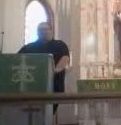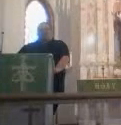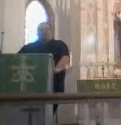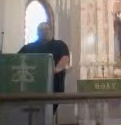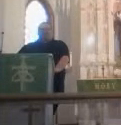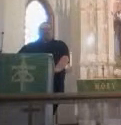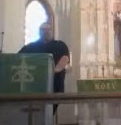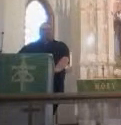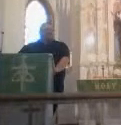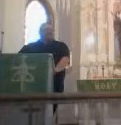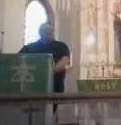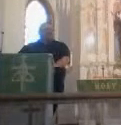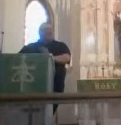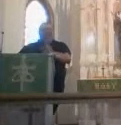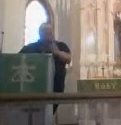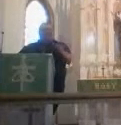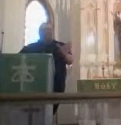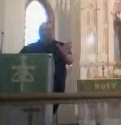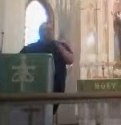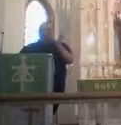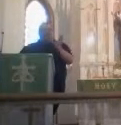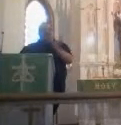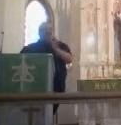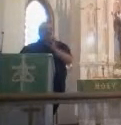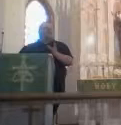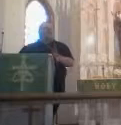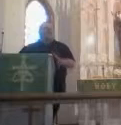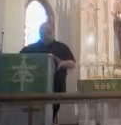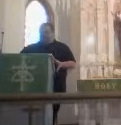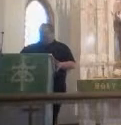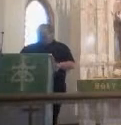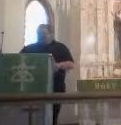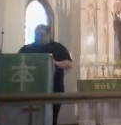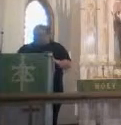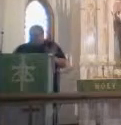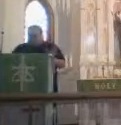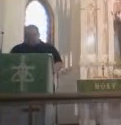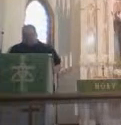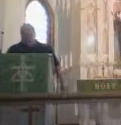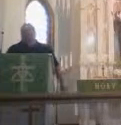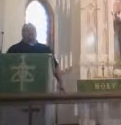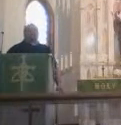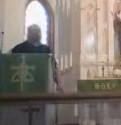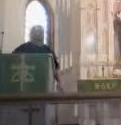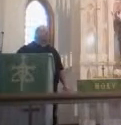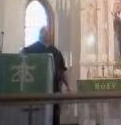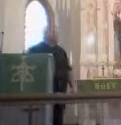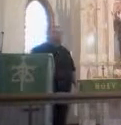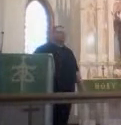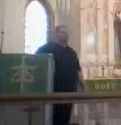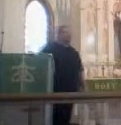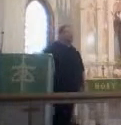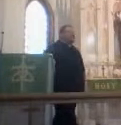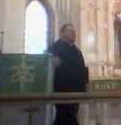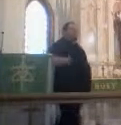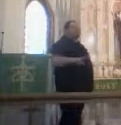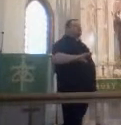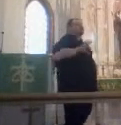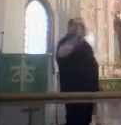don't want to live anymore. Take my life. I'm no better than my ancestors. It was the